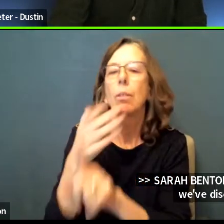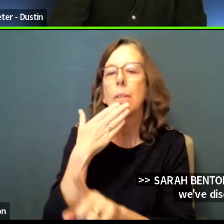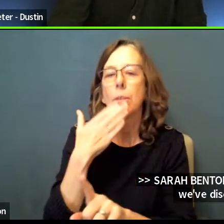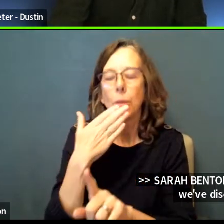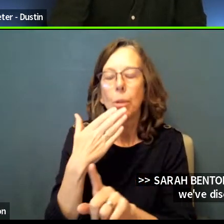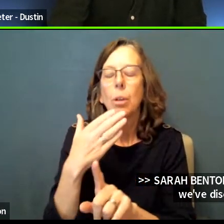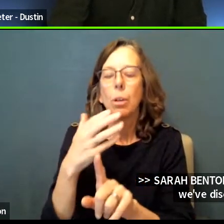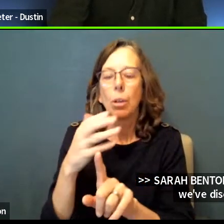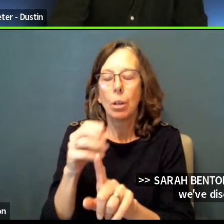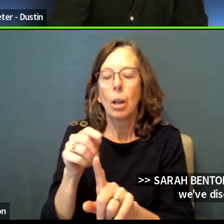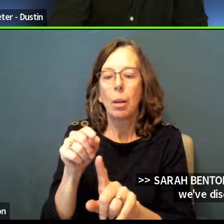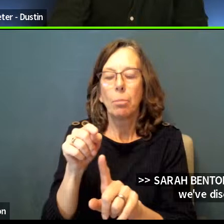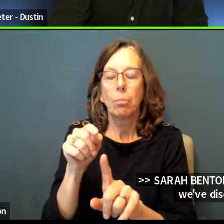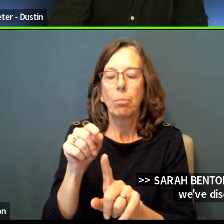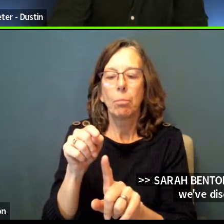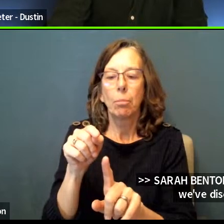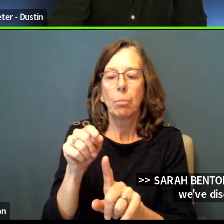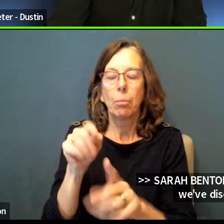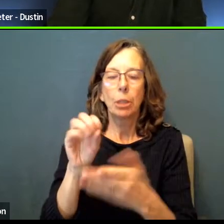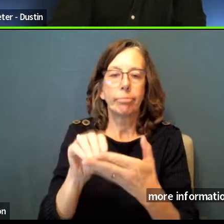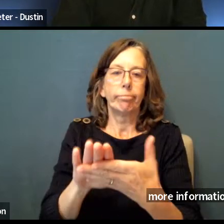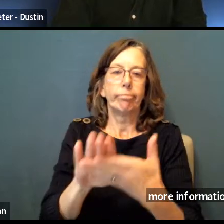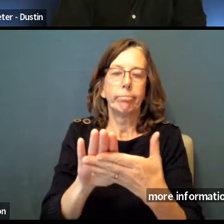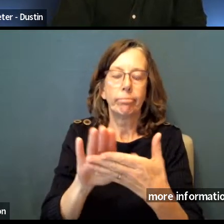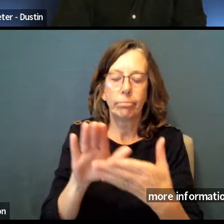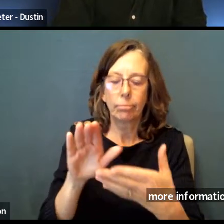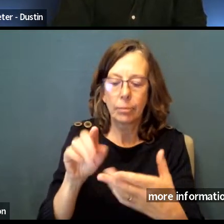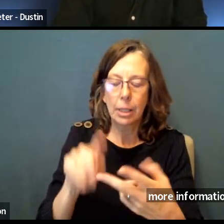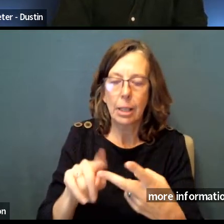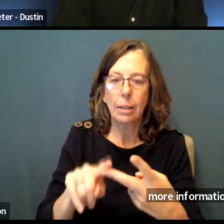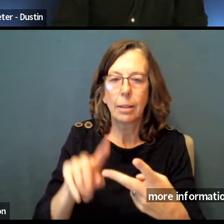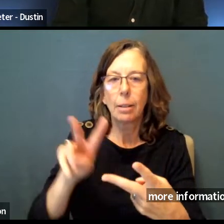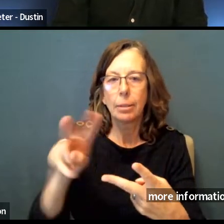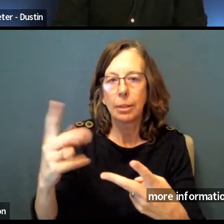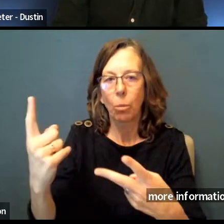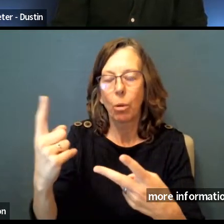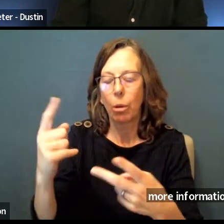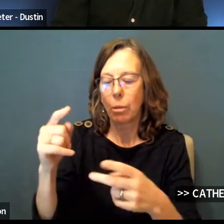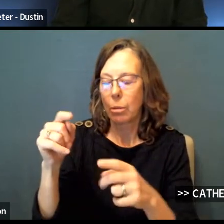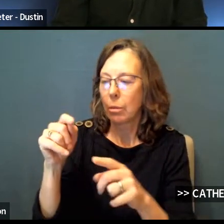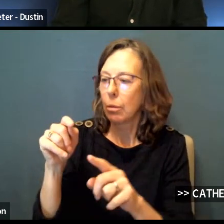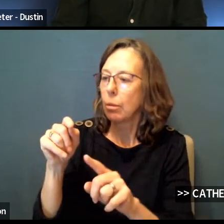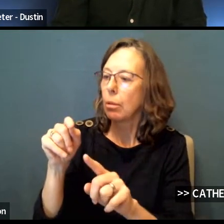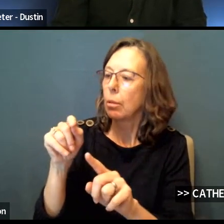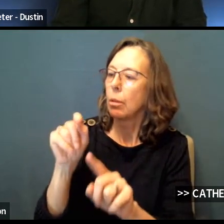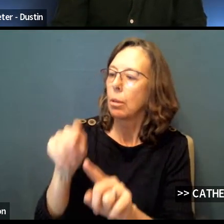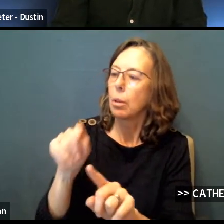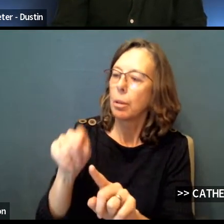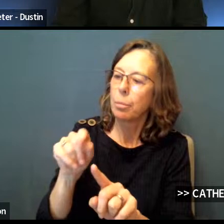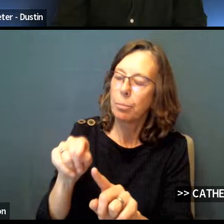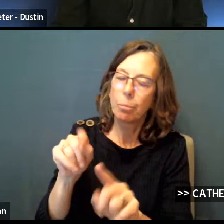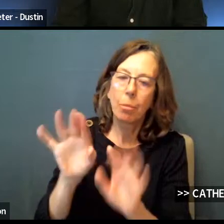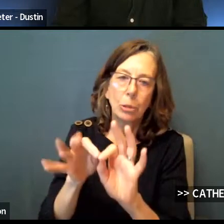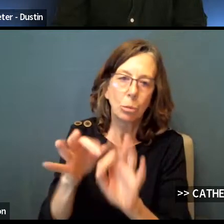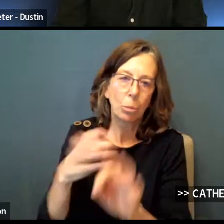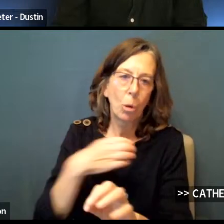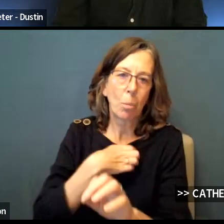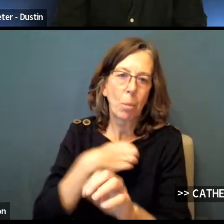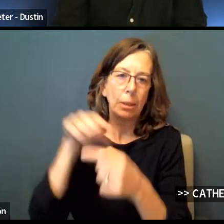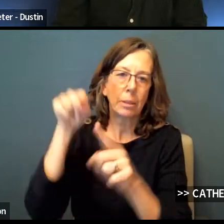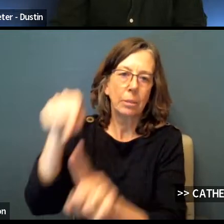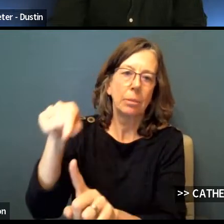The co-navigator. That's correct. Yes. Maybe we can put that one down. And then the second